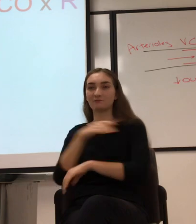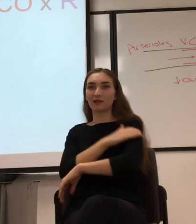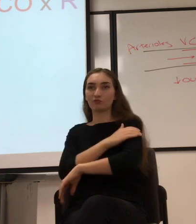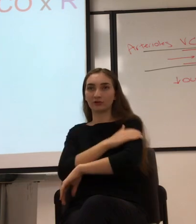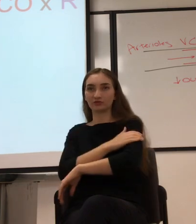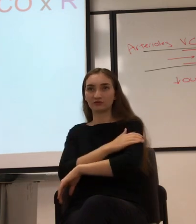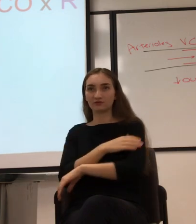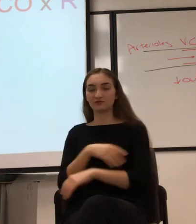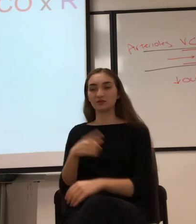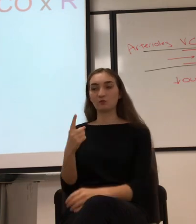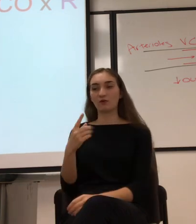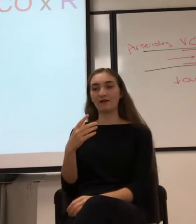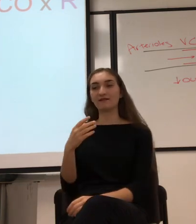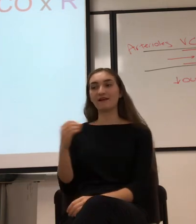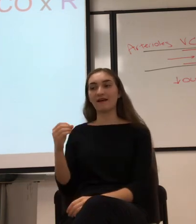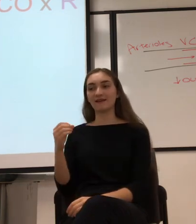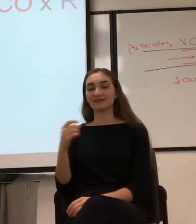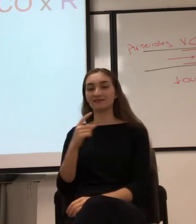three.